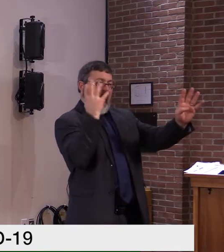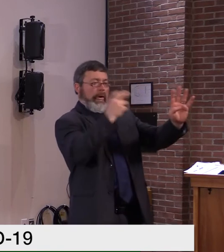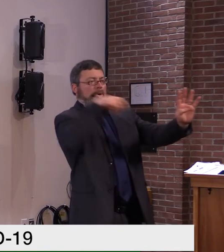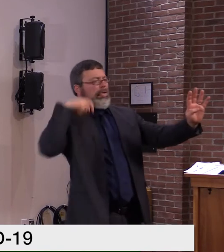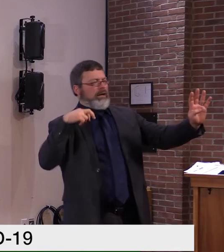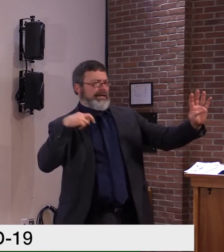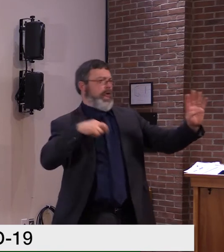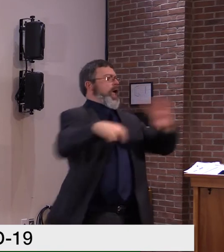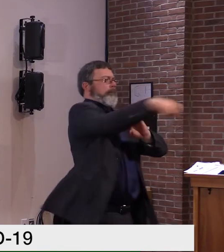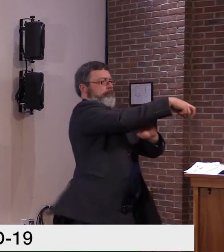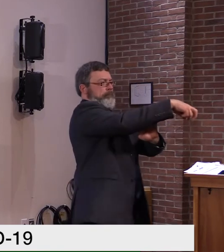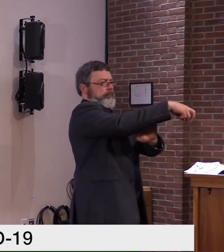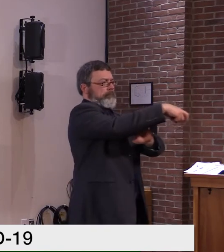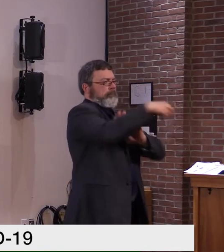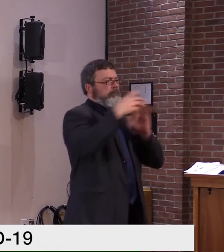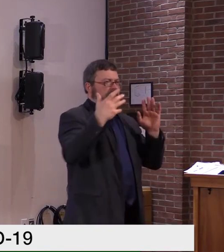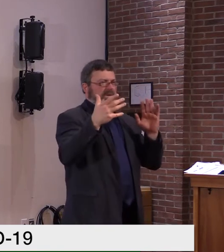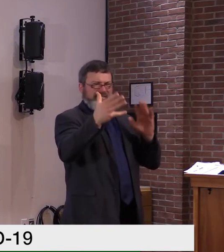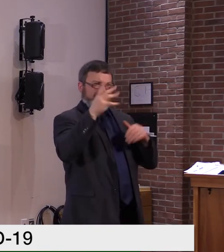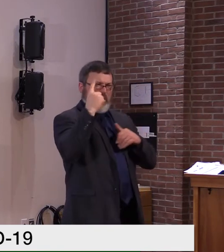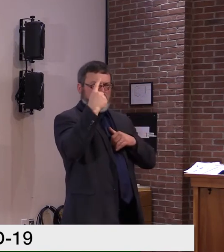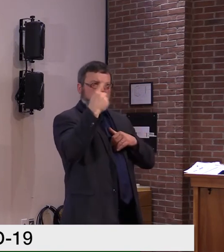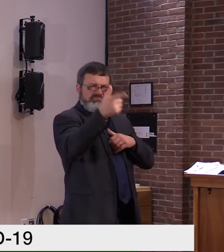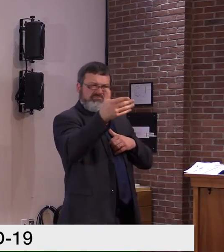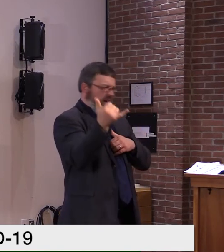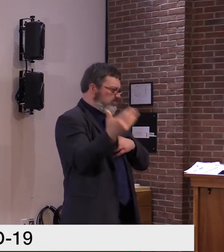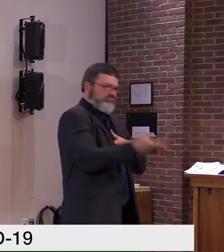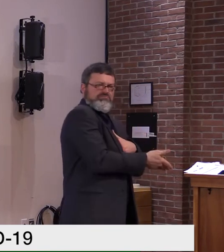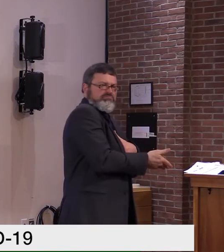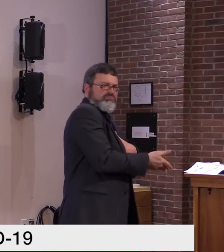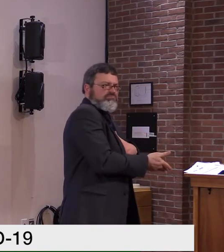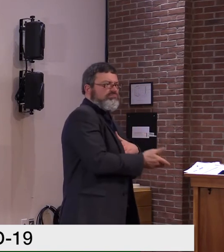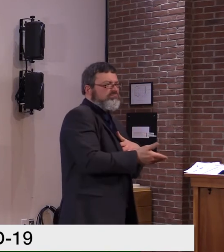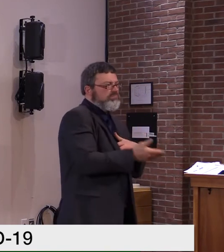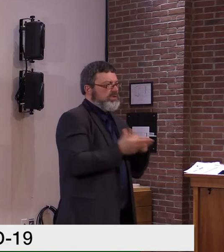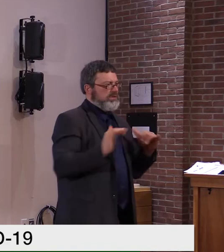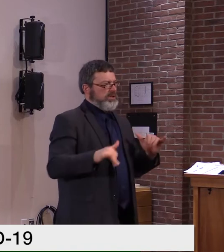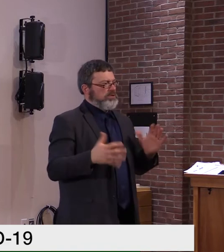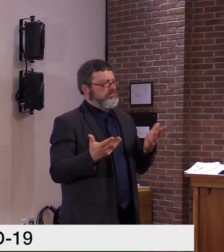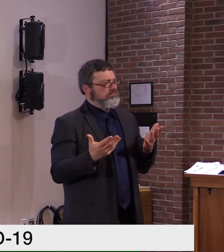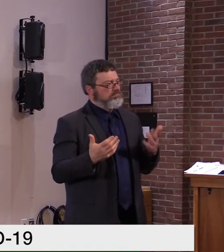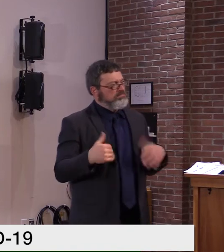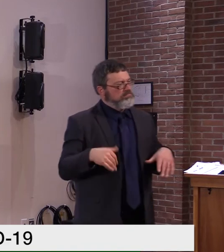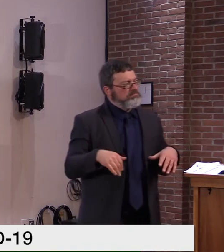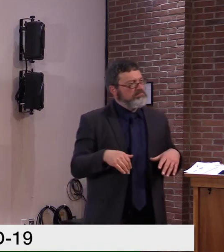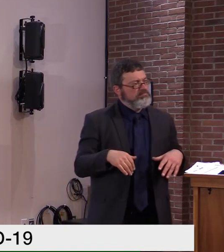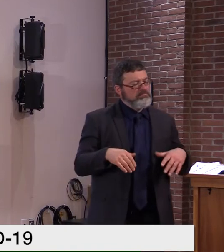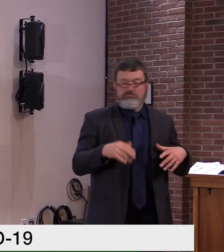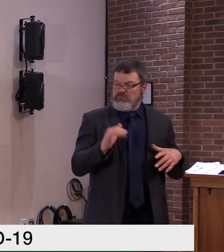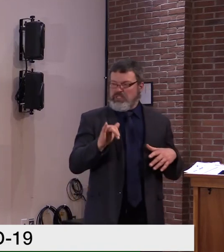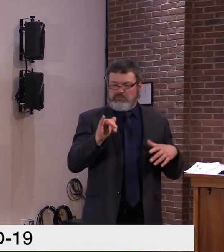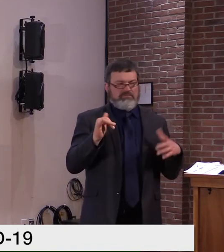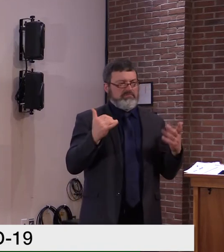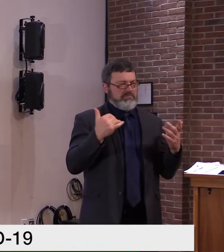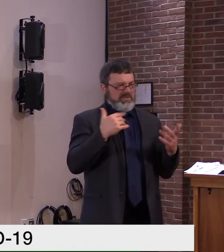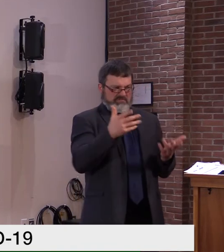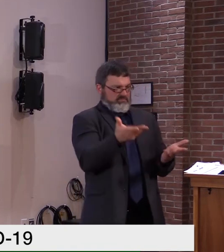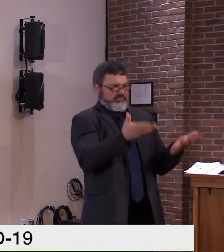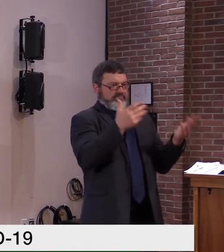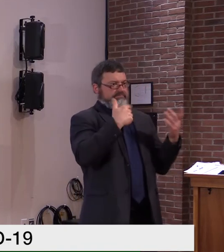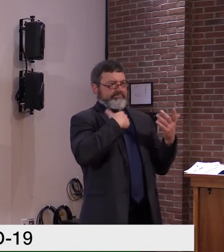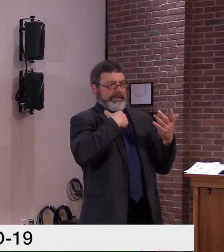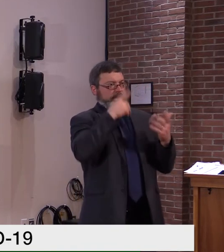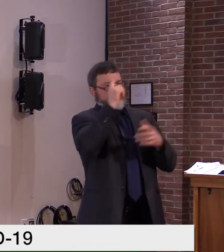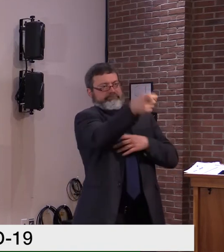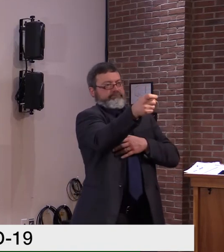have 7 days for Thanksgiving. Yeah. And we don't know in terms of why they're taking a